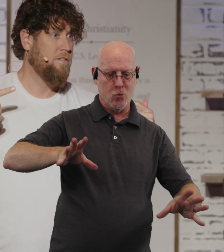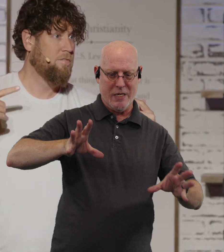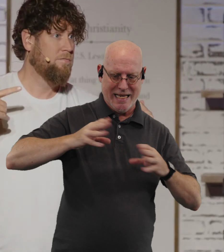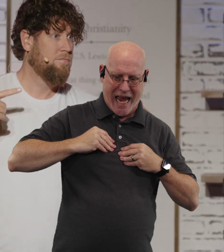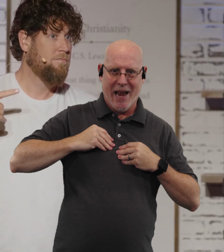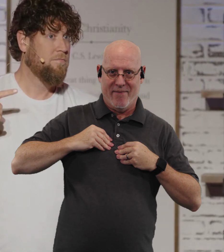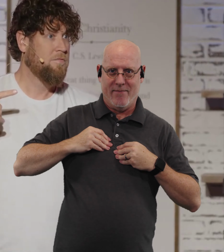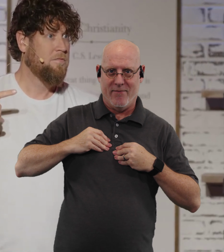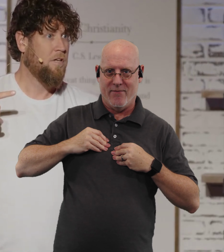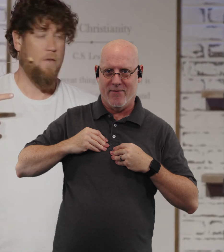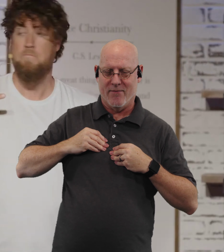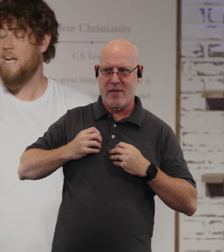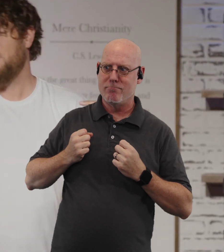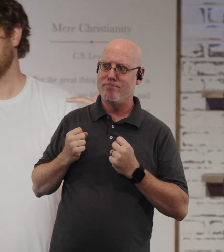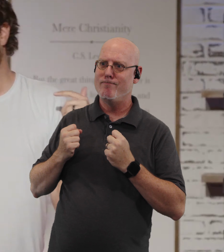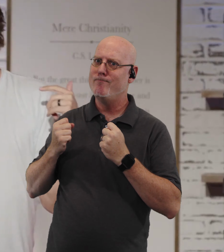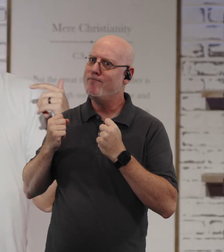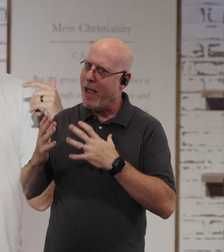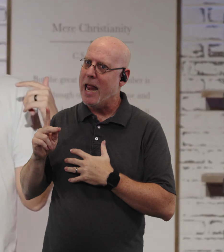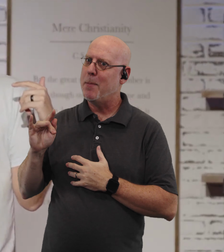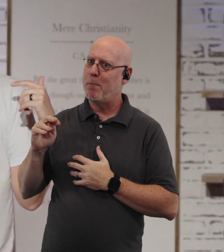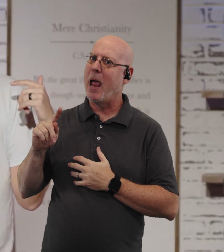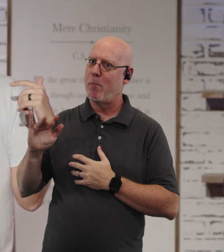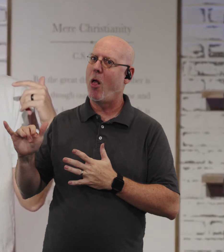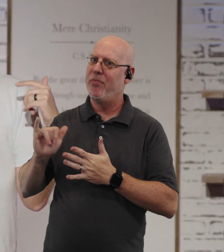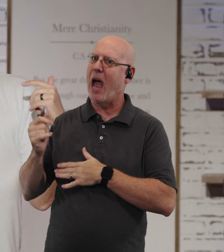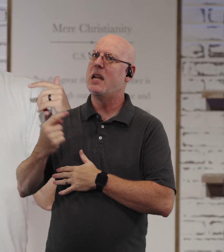recipient of many paintballs that day.